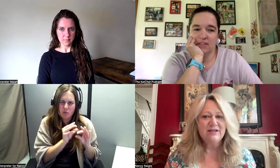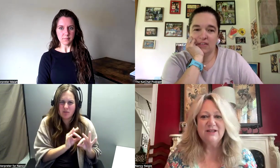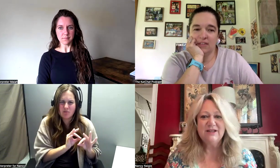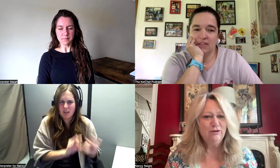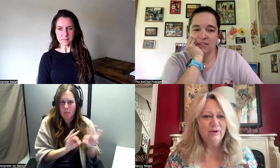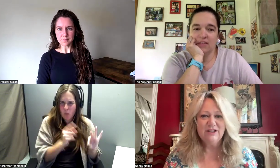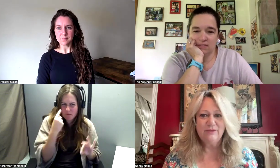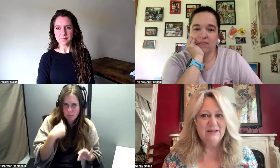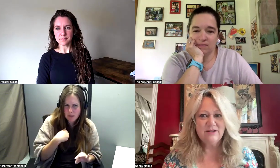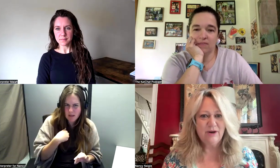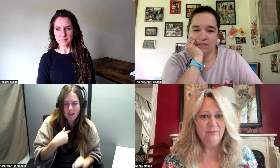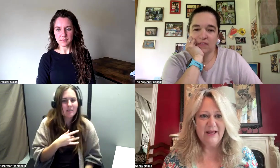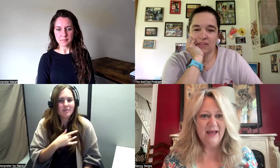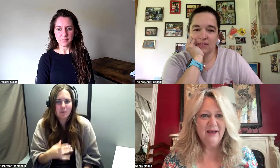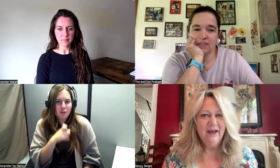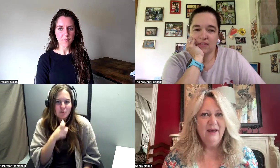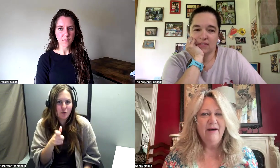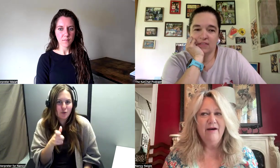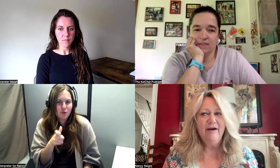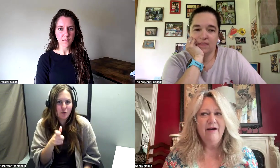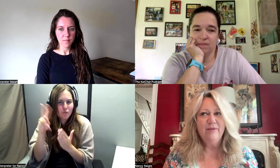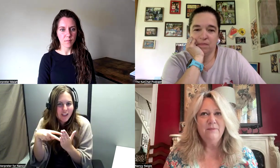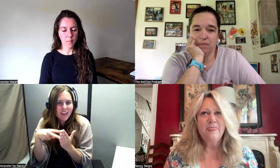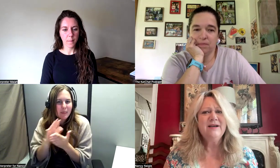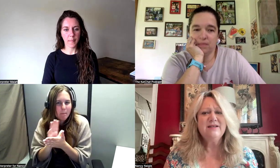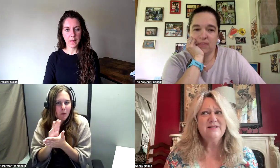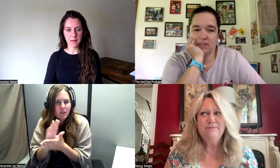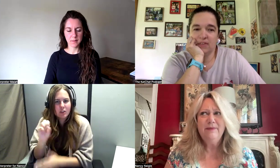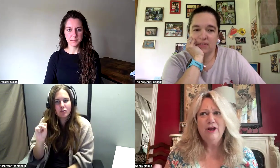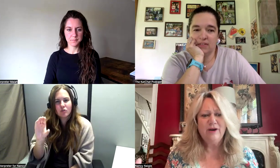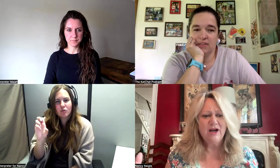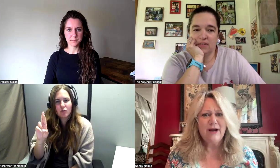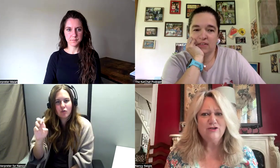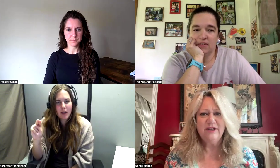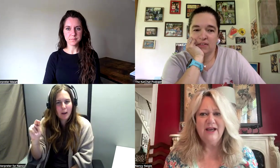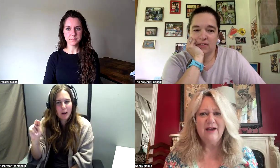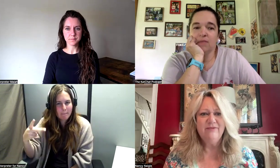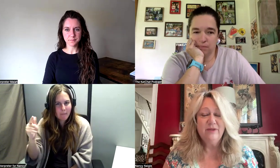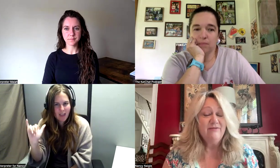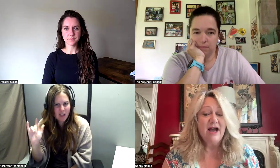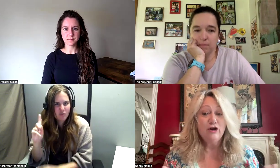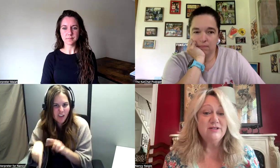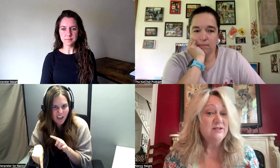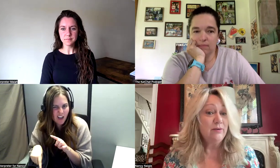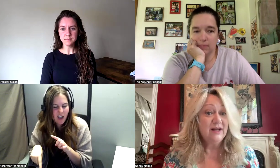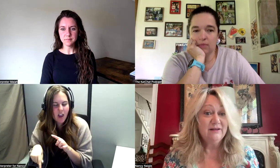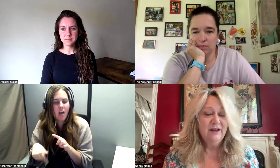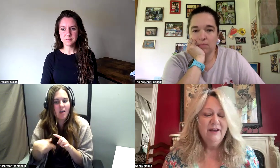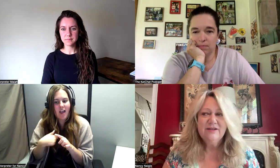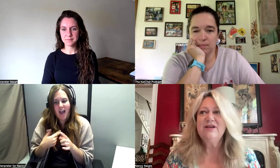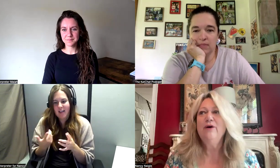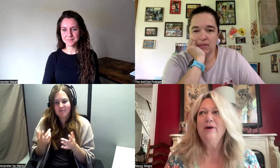that process, you don't get to read the screenplay because, contractually, I've got no say so